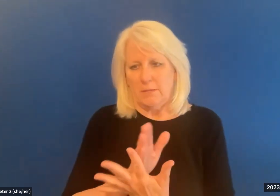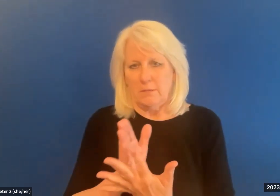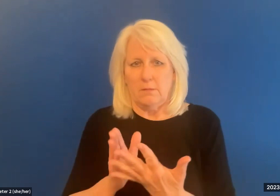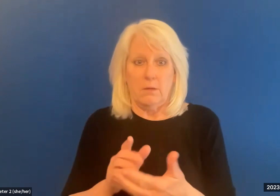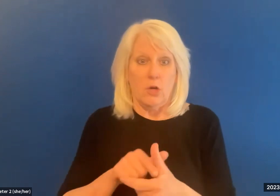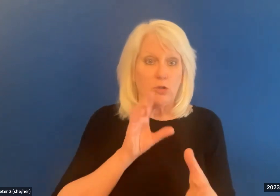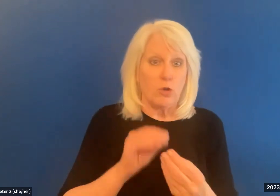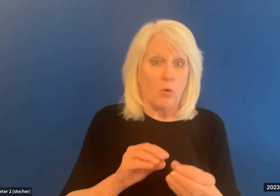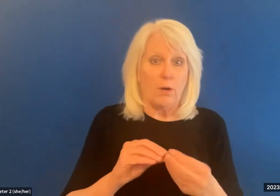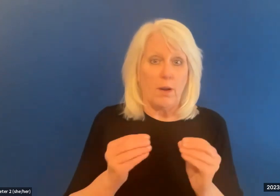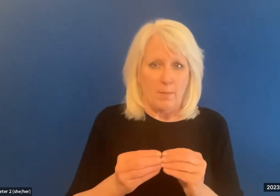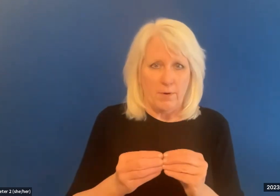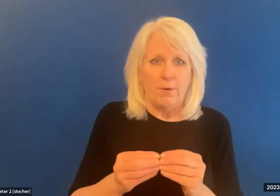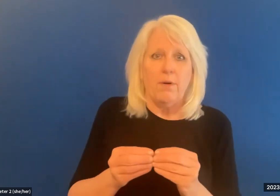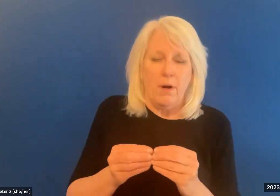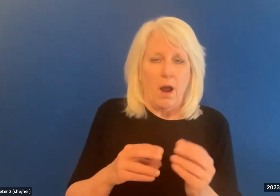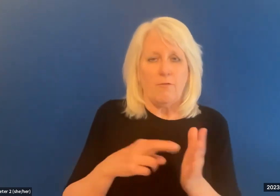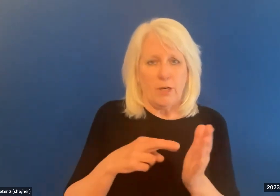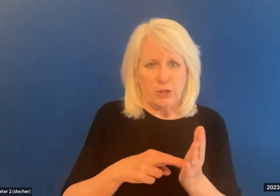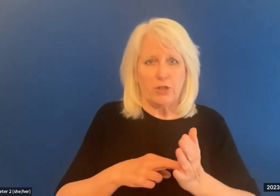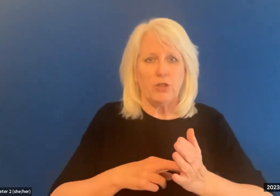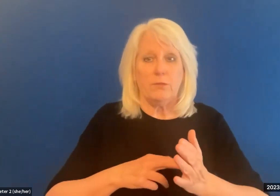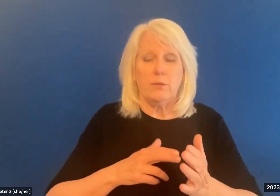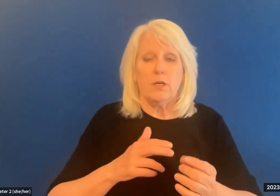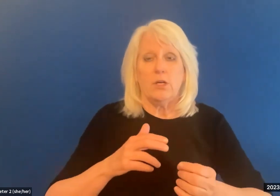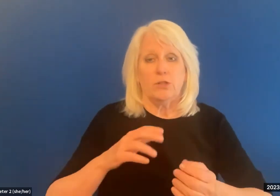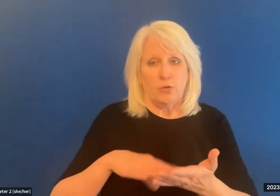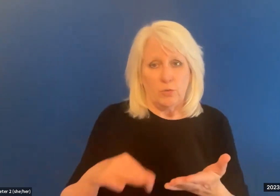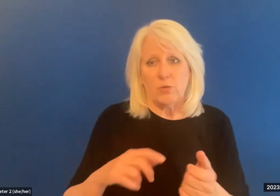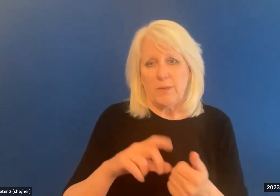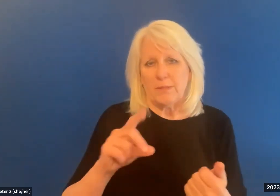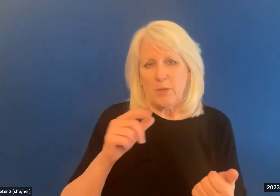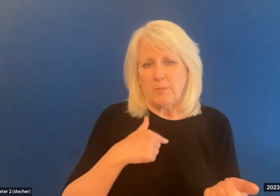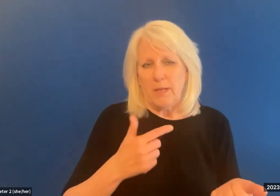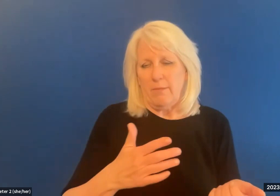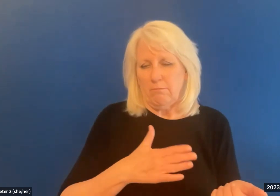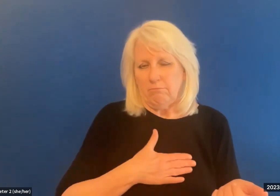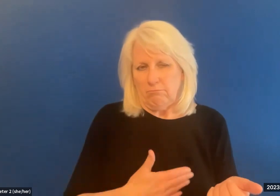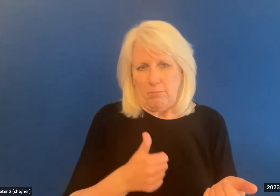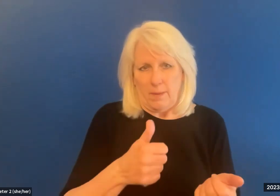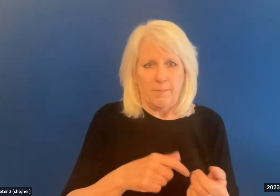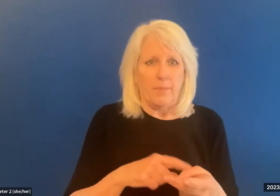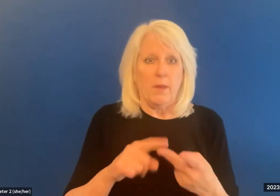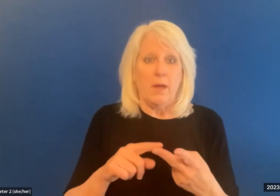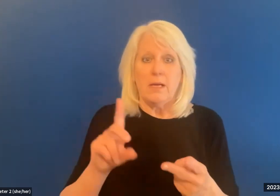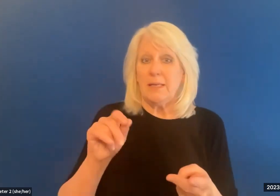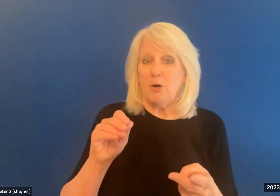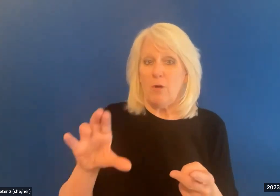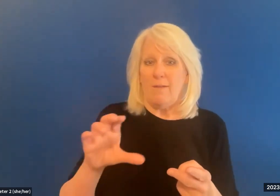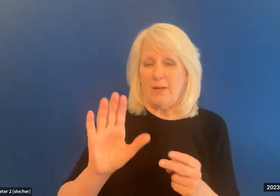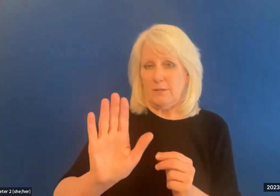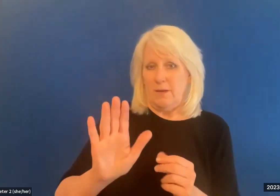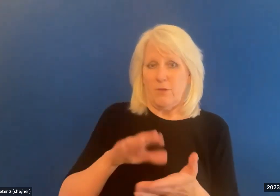total number of self-disclosed or registered students with disabilities receiving accommodations, the demographic characteristics of students